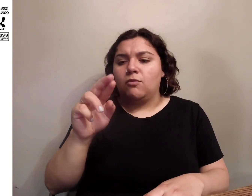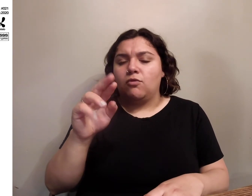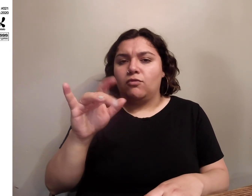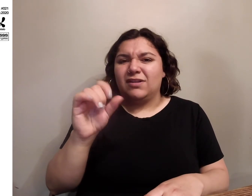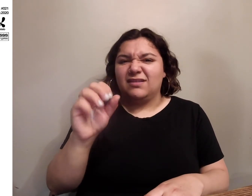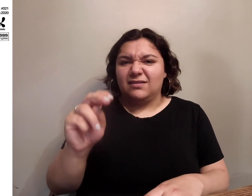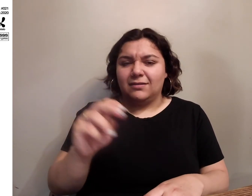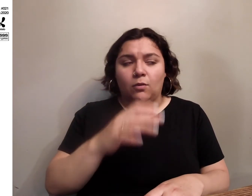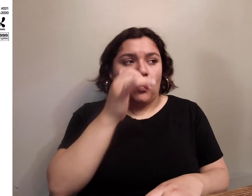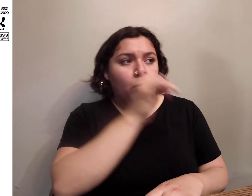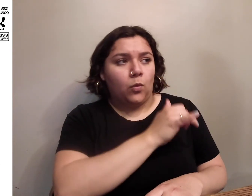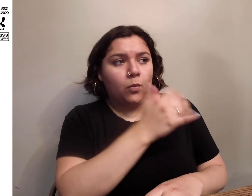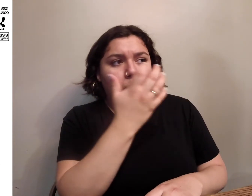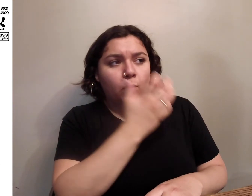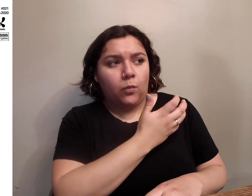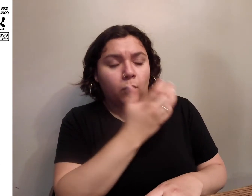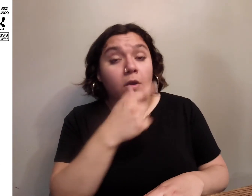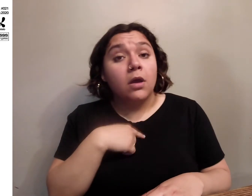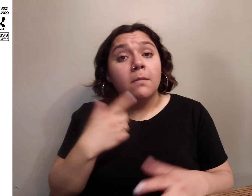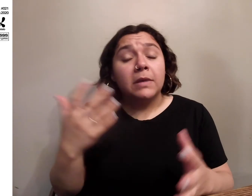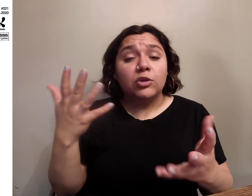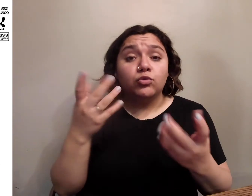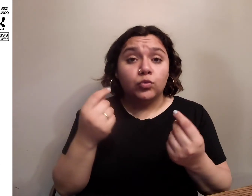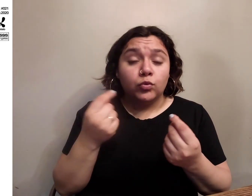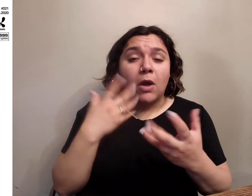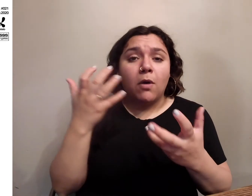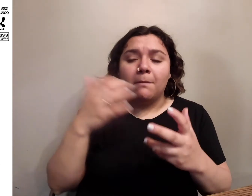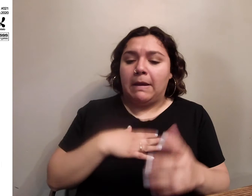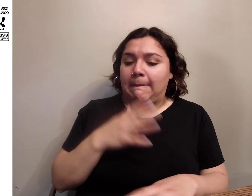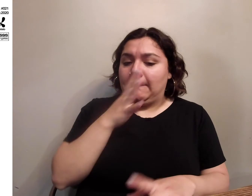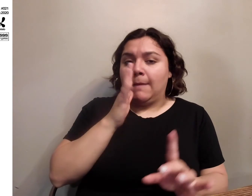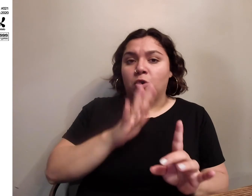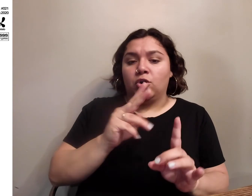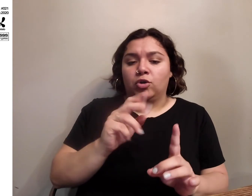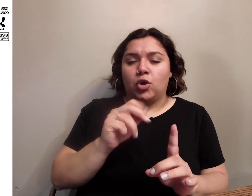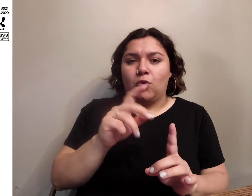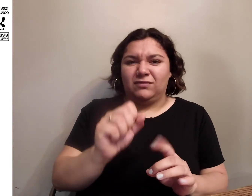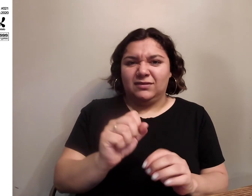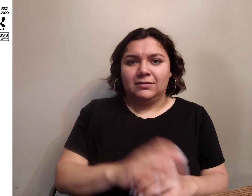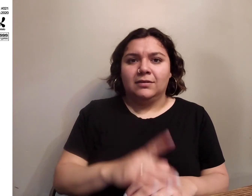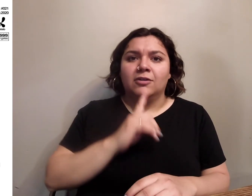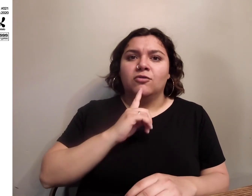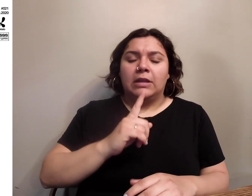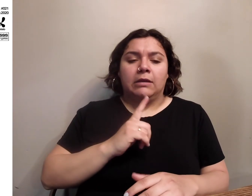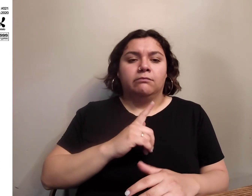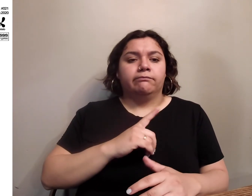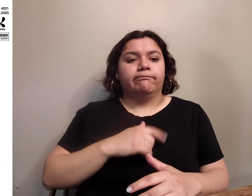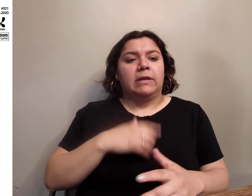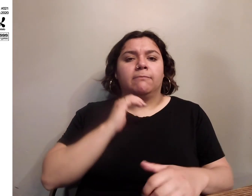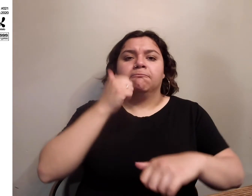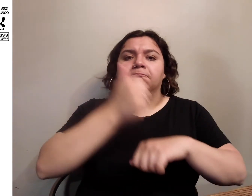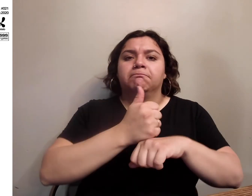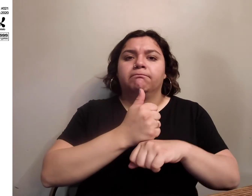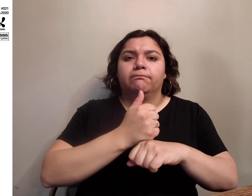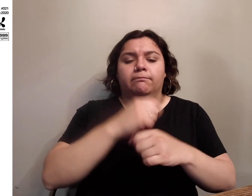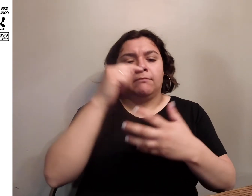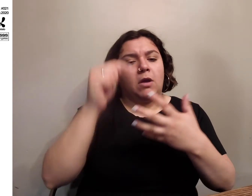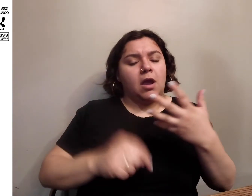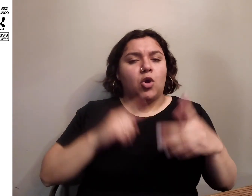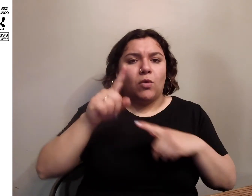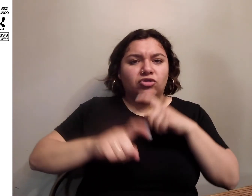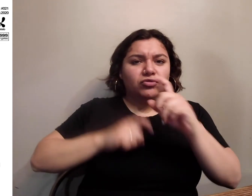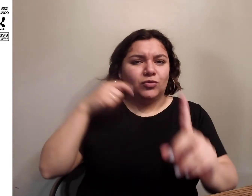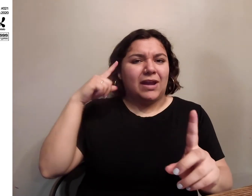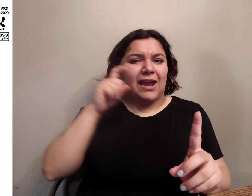in a way, what I think I would want to do is take my mother's notes and construct a series of questions to ask